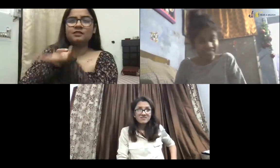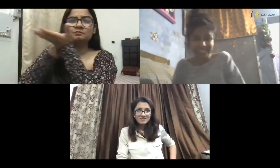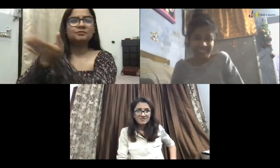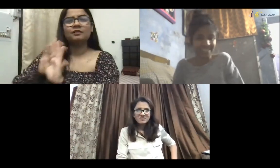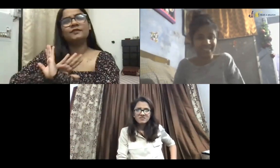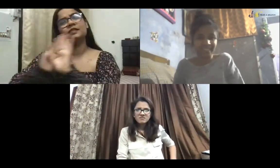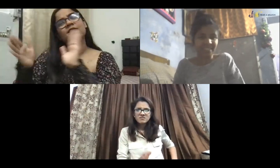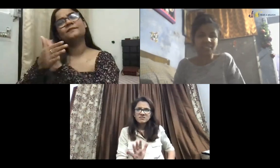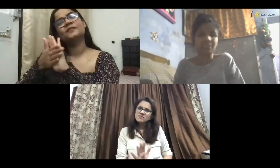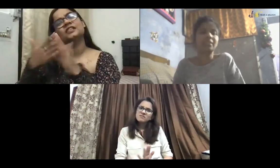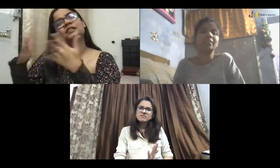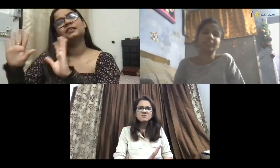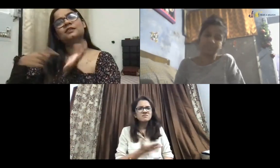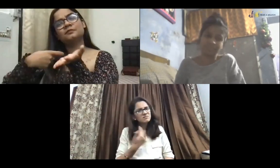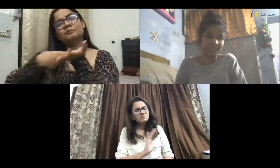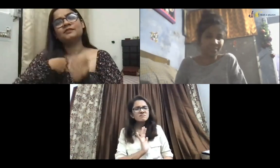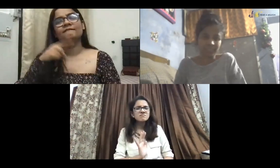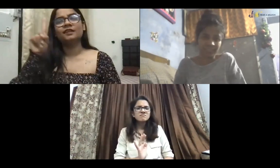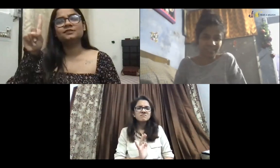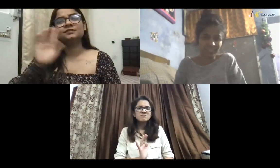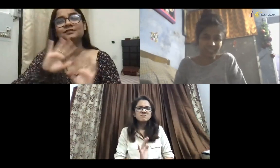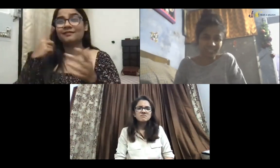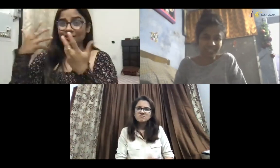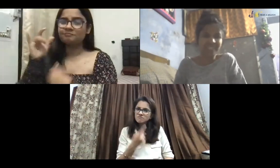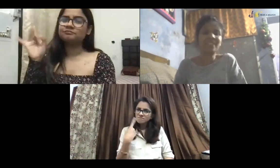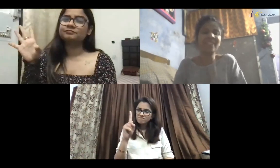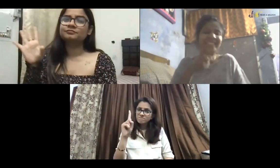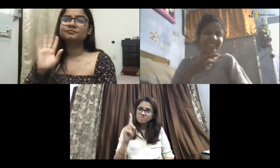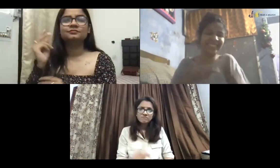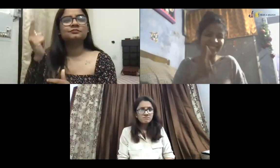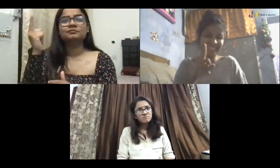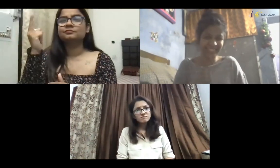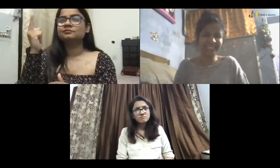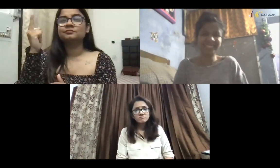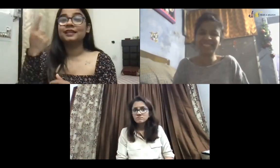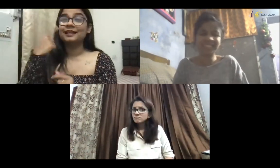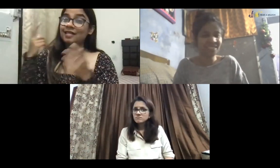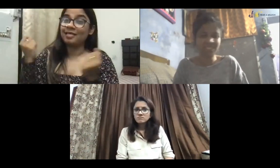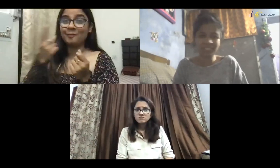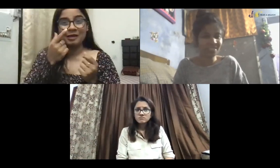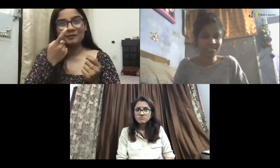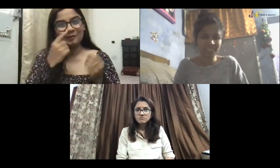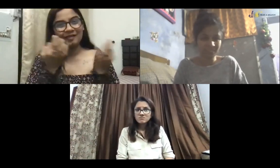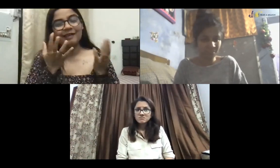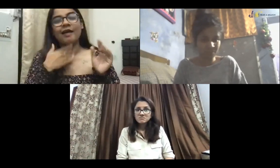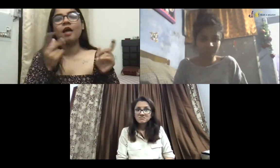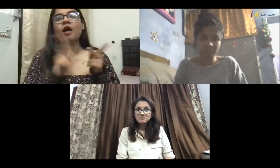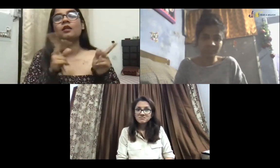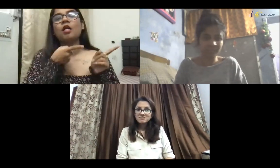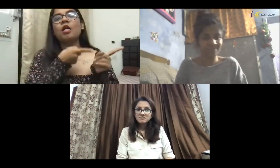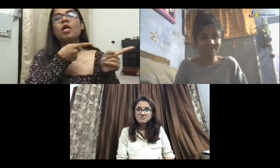thing. If any person is harassing you, you will not respect that person. You will just block that